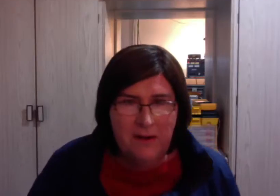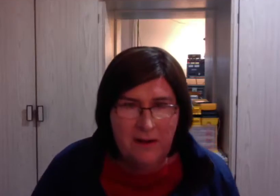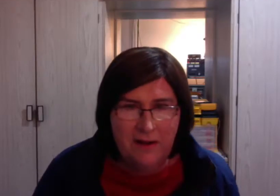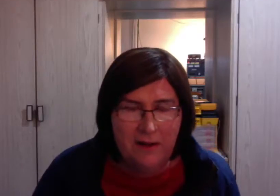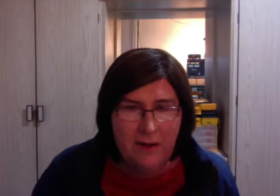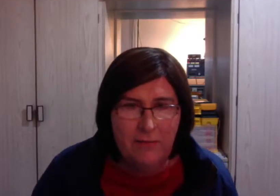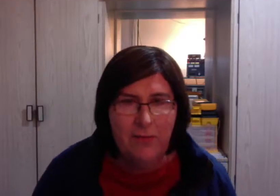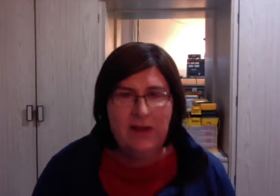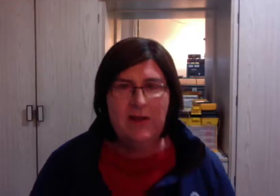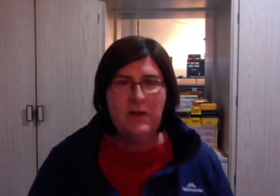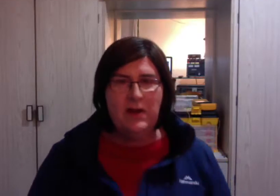the 40-degree